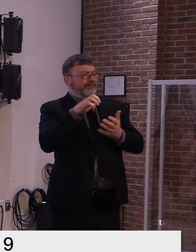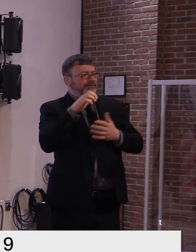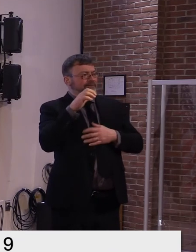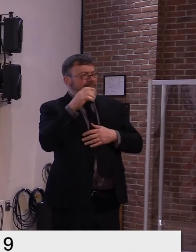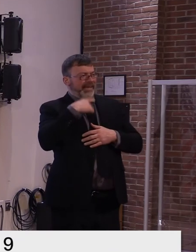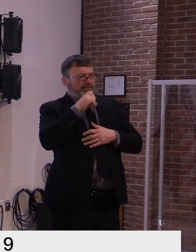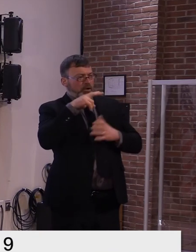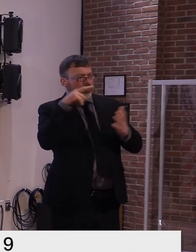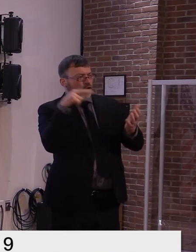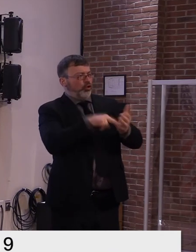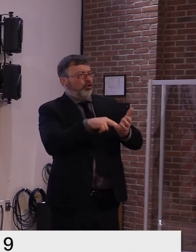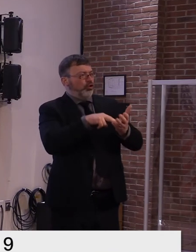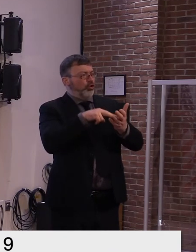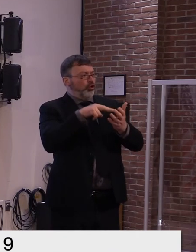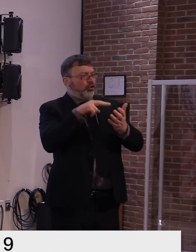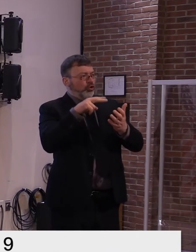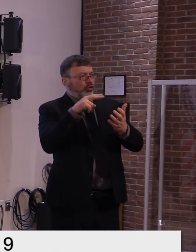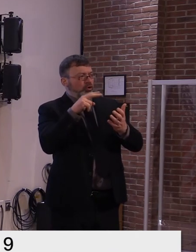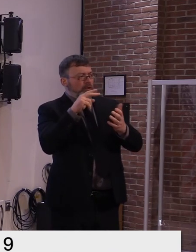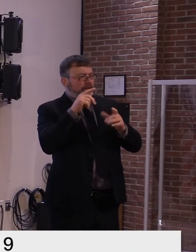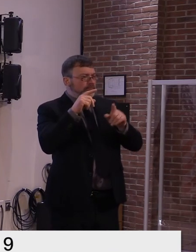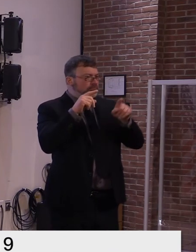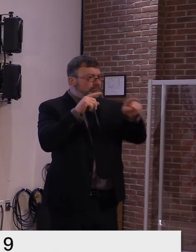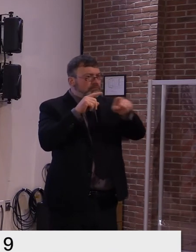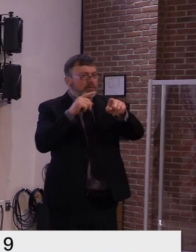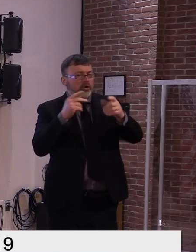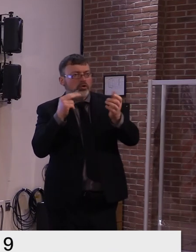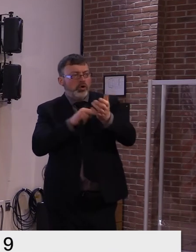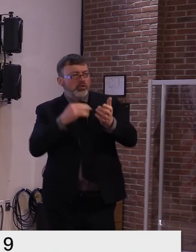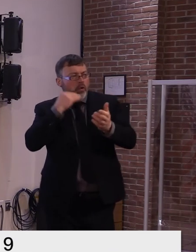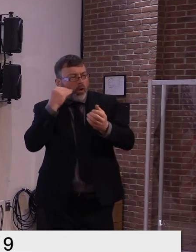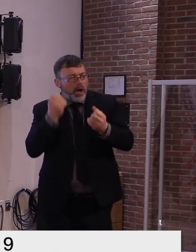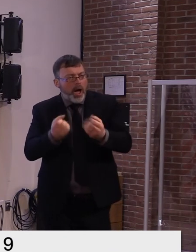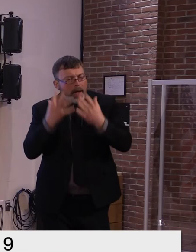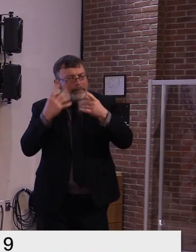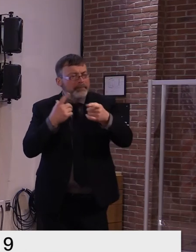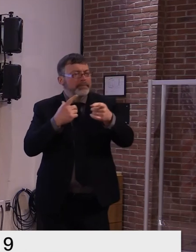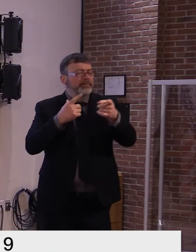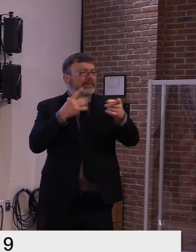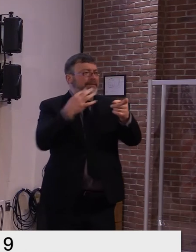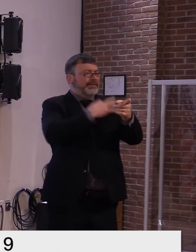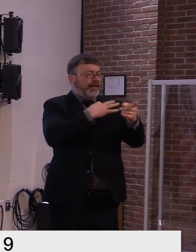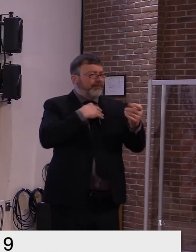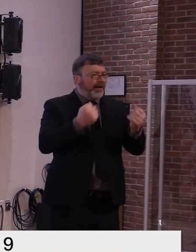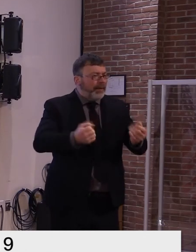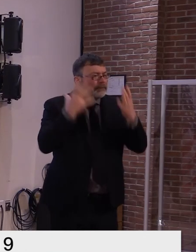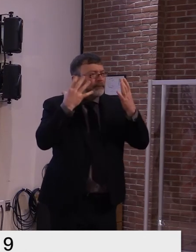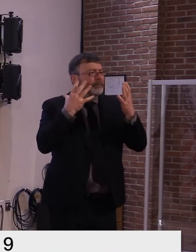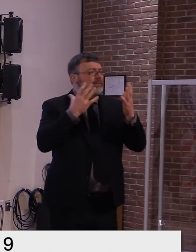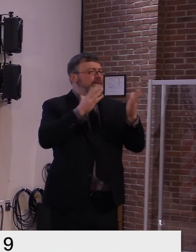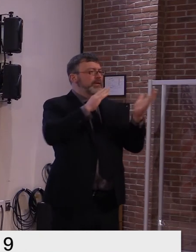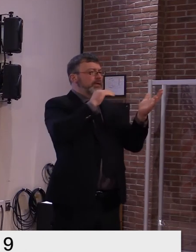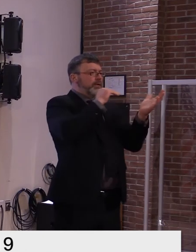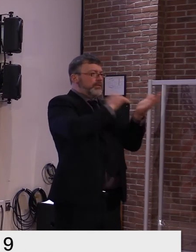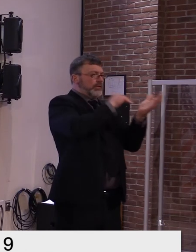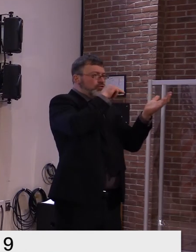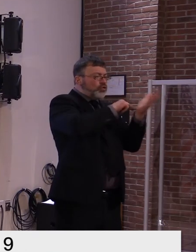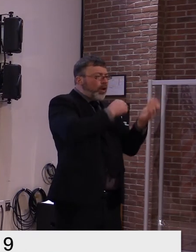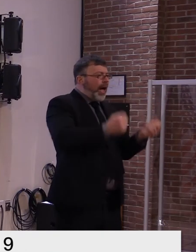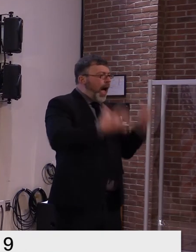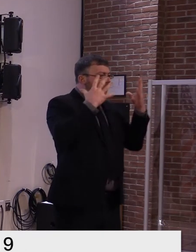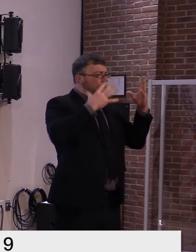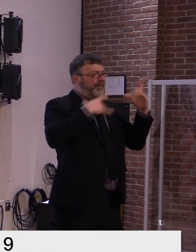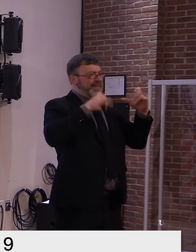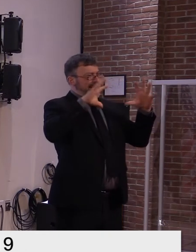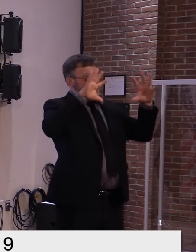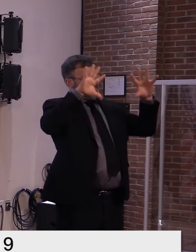the long-term care facilities and getting through the medical personnel, we